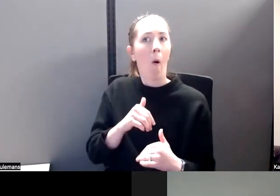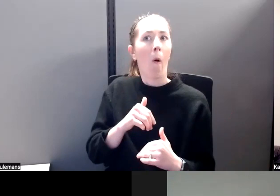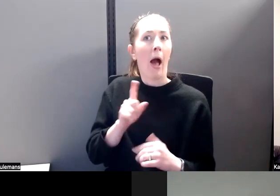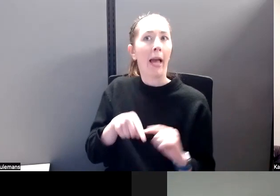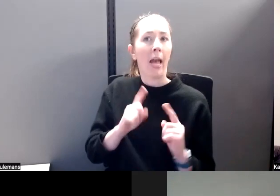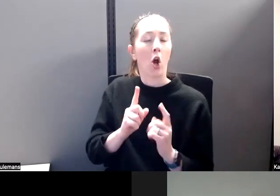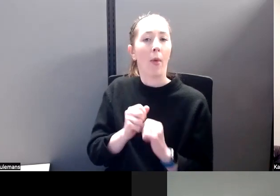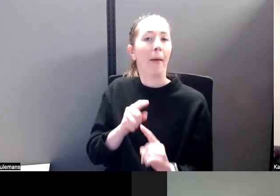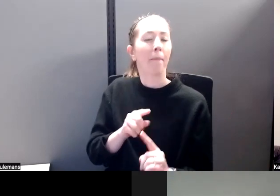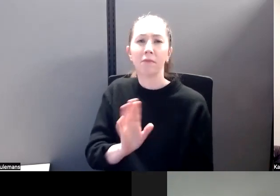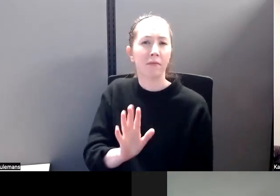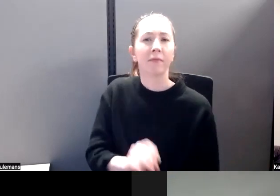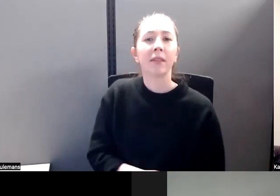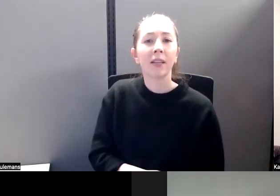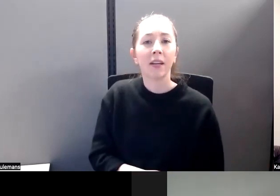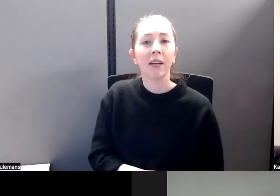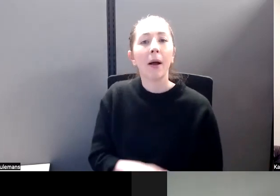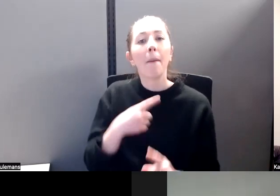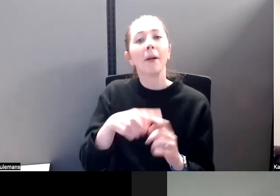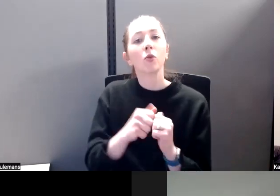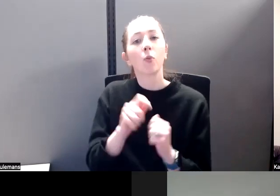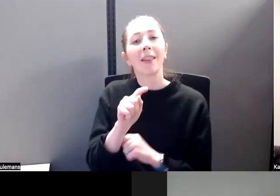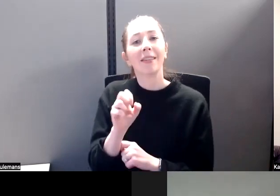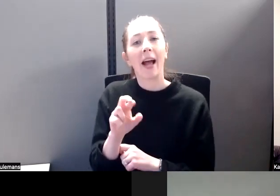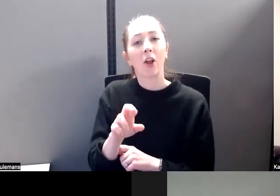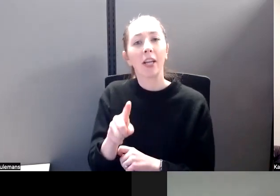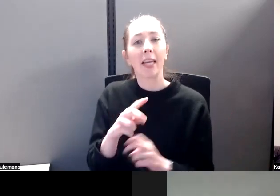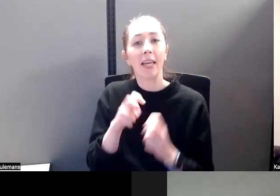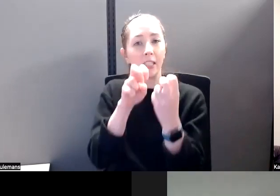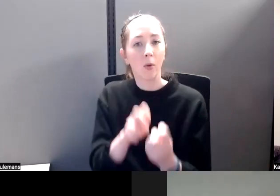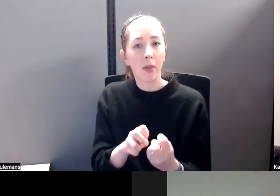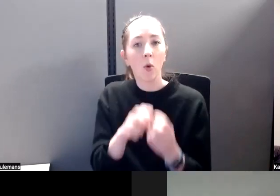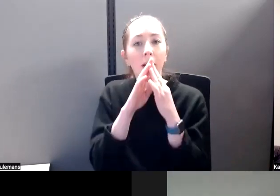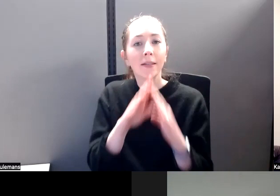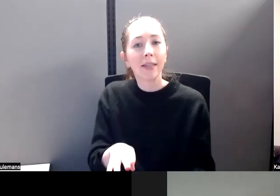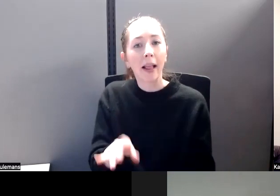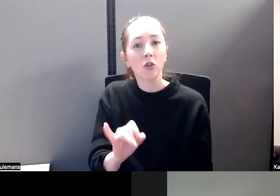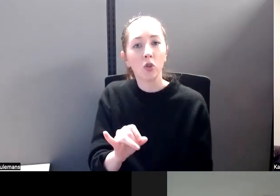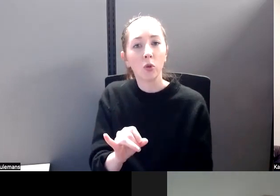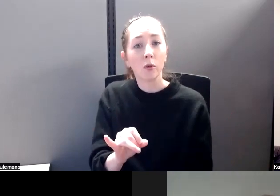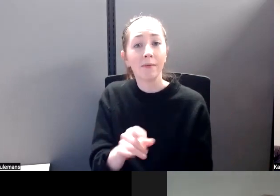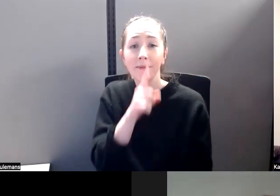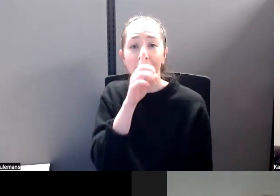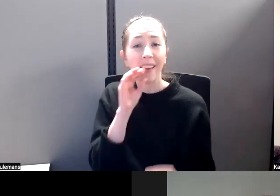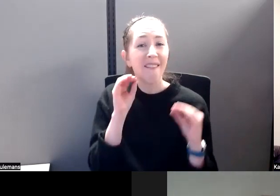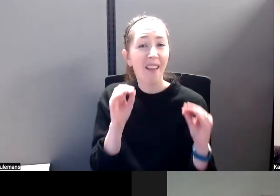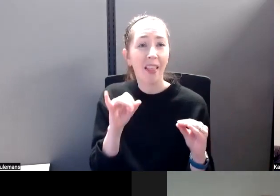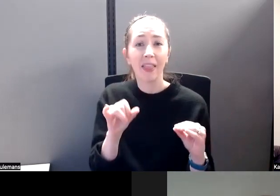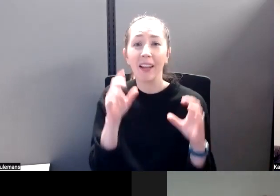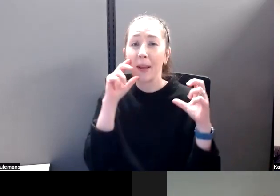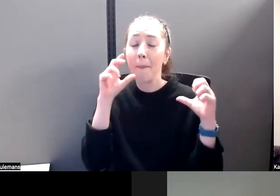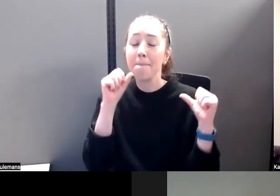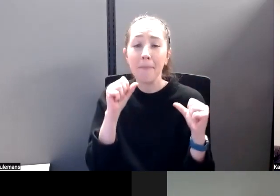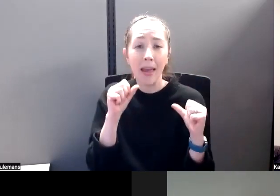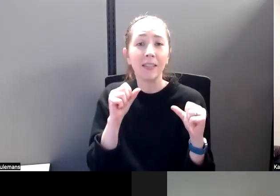him. And the thing about Tyler too, that I will say that I enjoy, is that Tyler can sit with you in silence. And that's a really amazing trait.